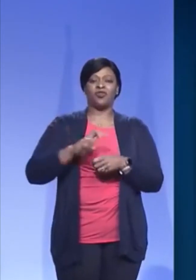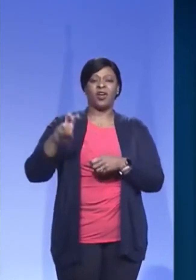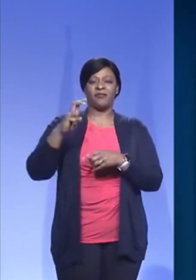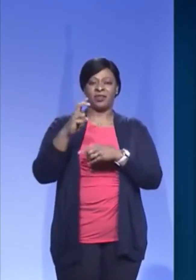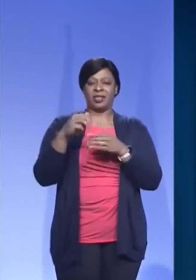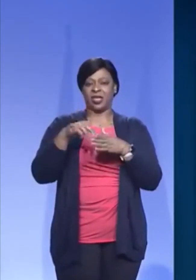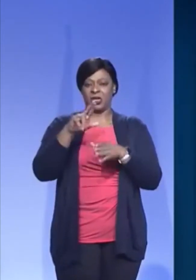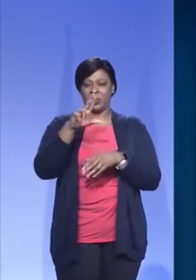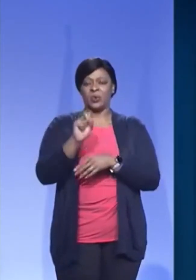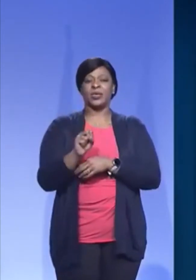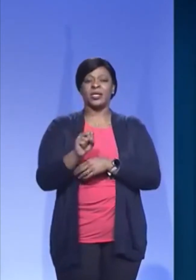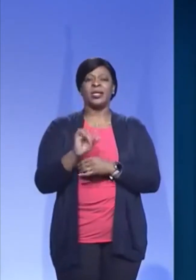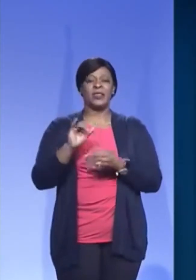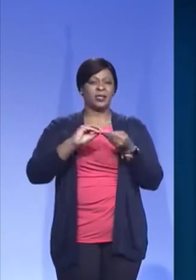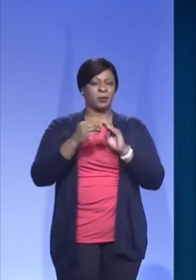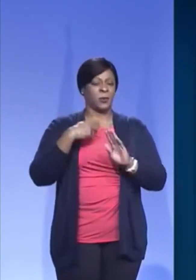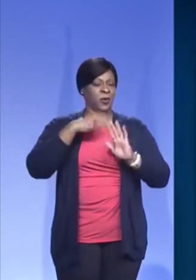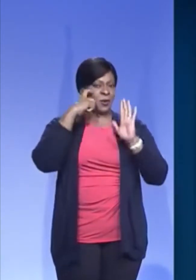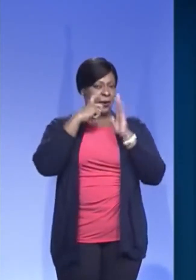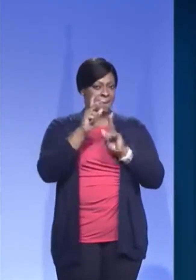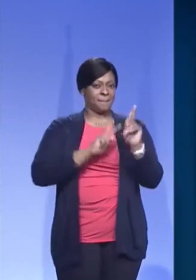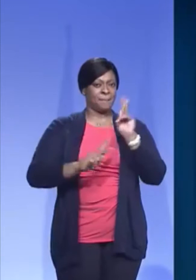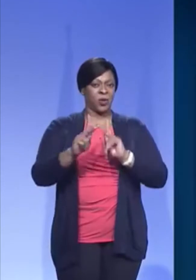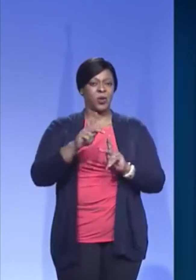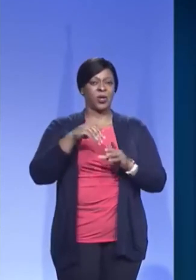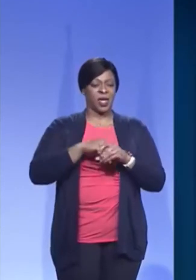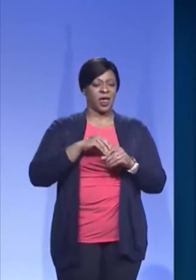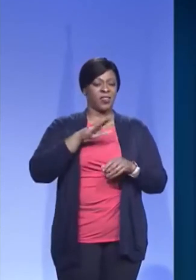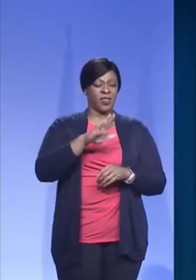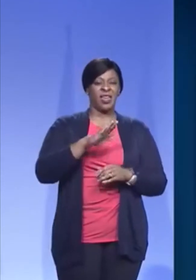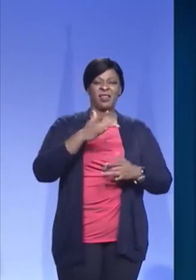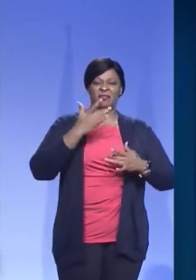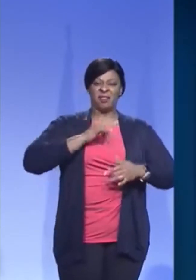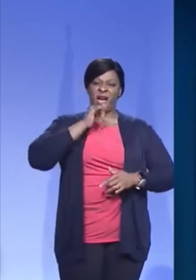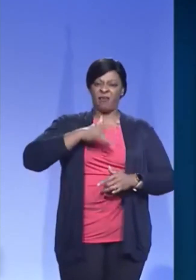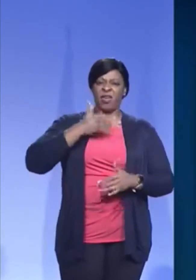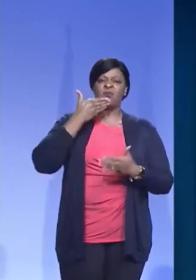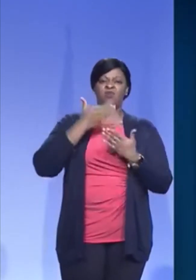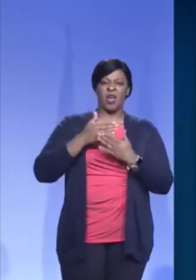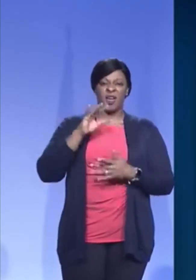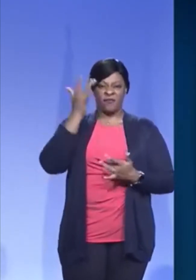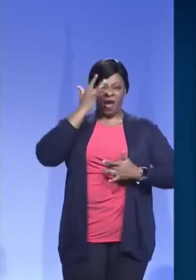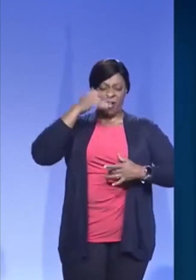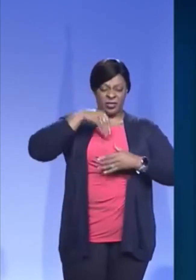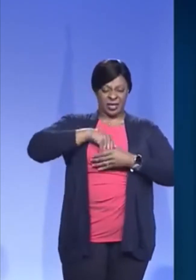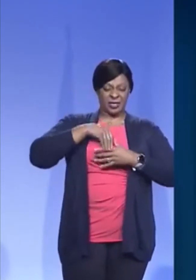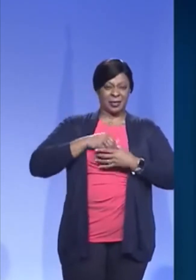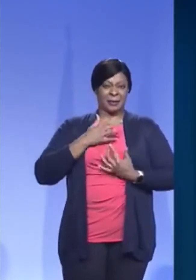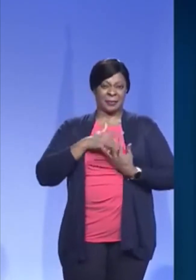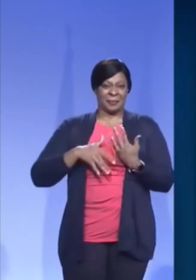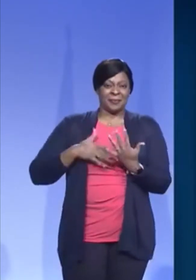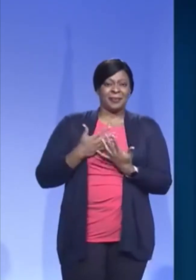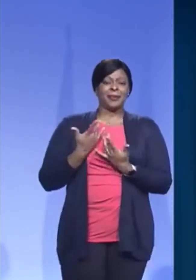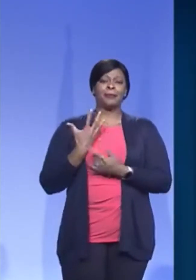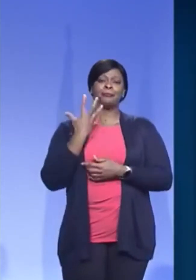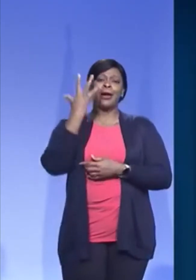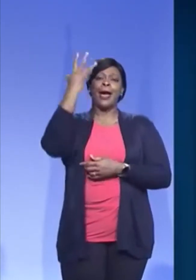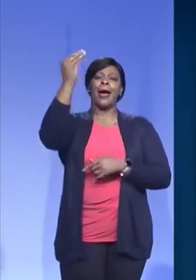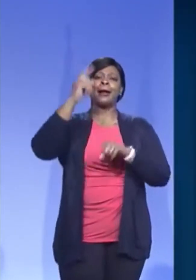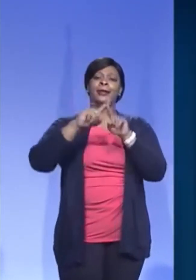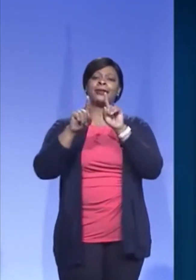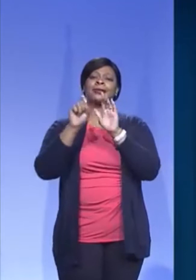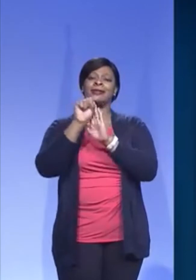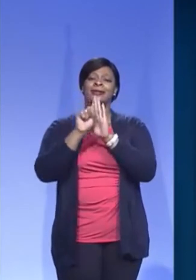out of the data this week, where we see people who are in their infectious period and they go on a trip. They leave Shelby County and they go